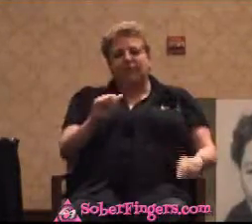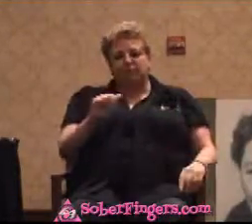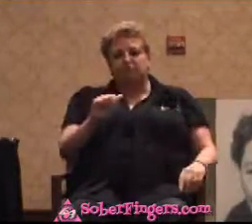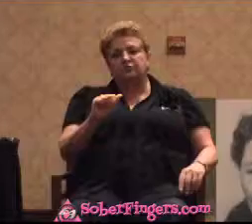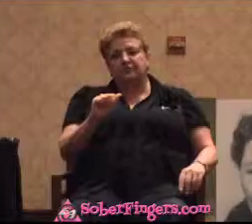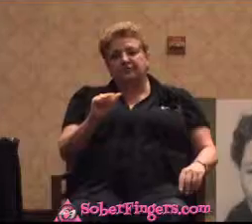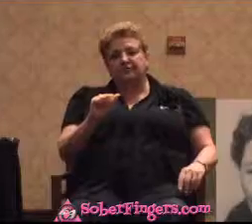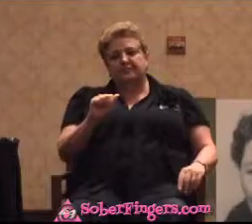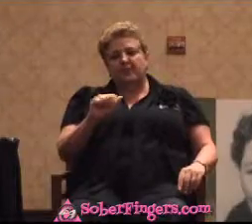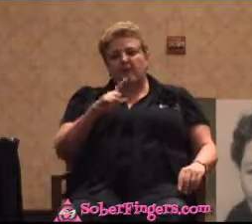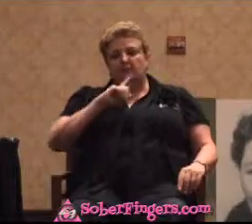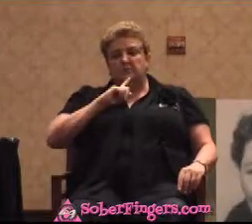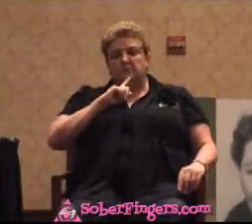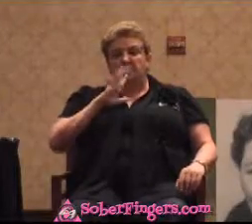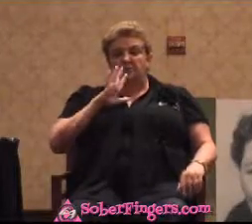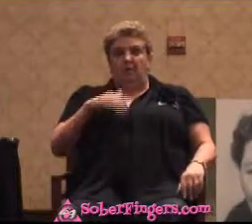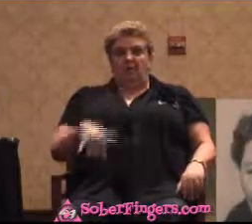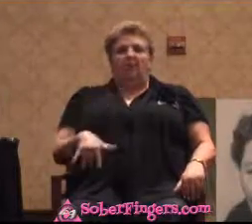threw me for a loop. And